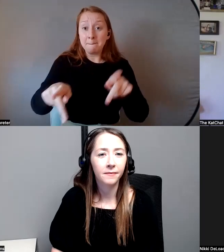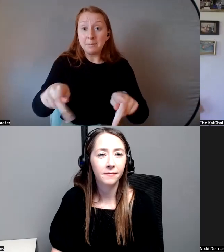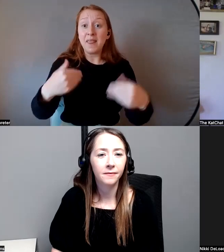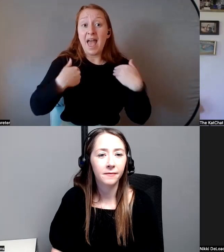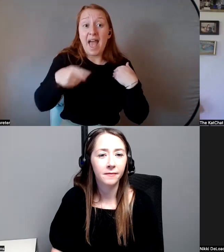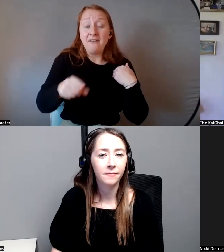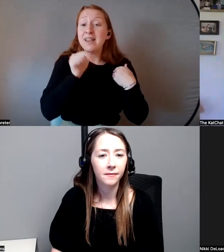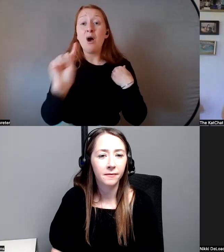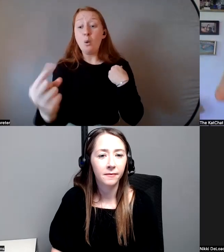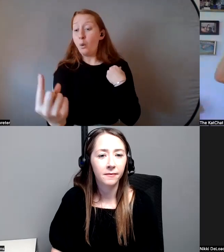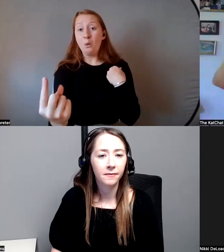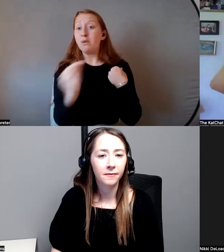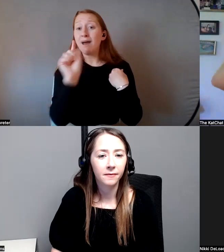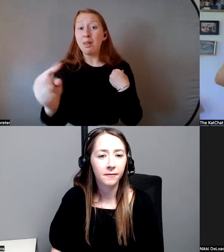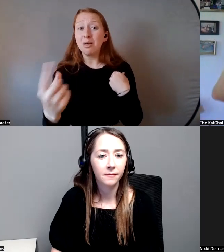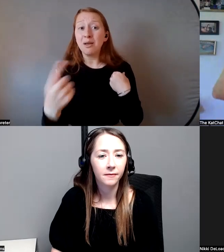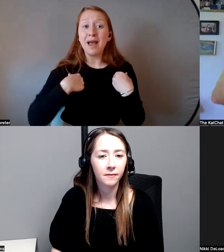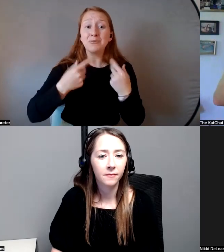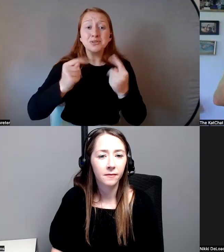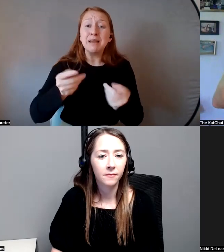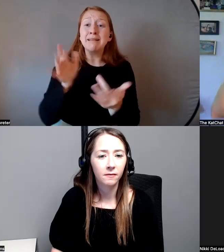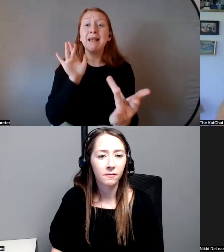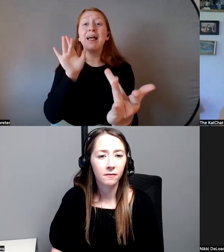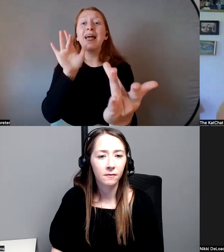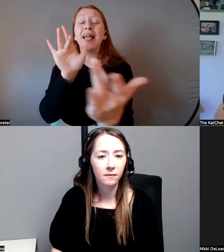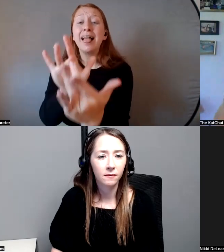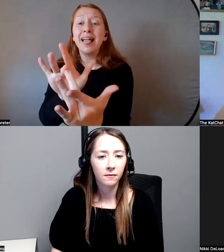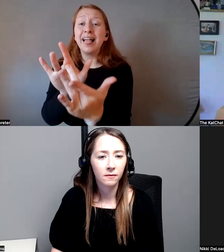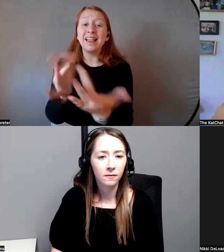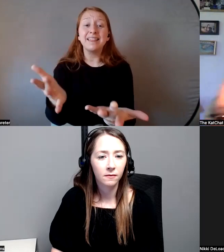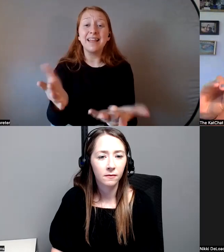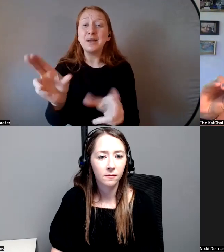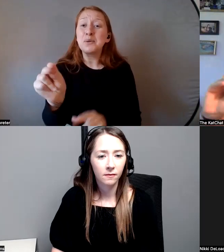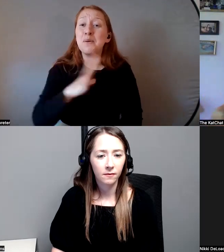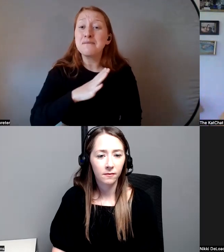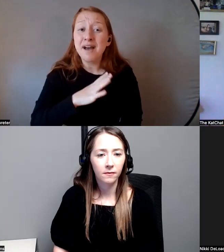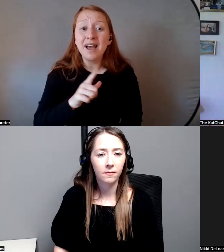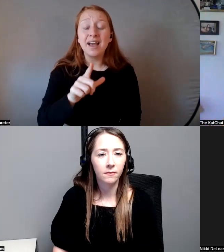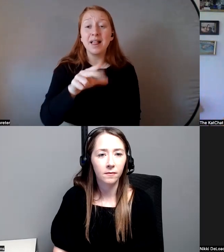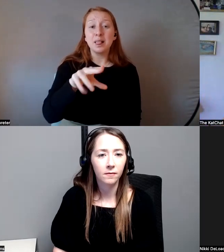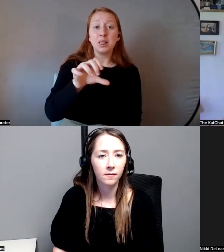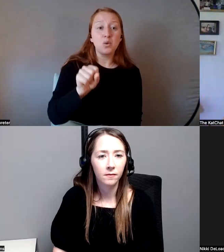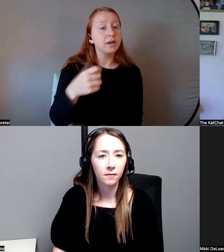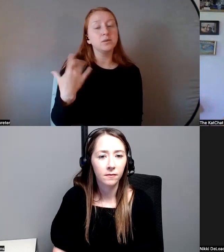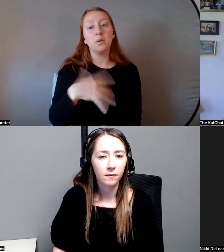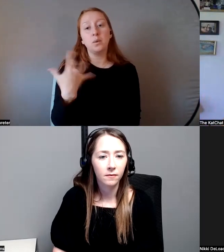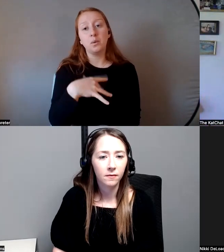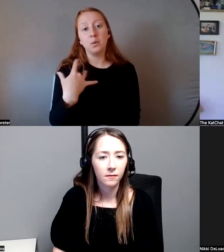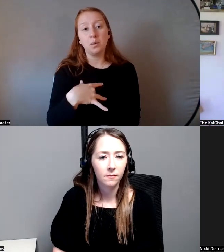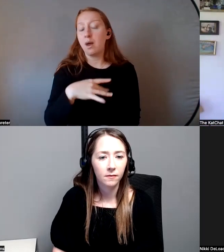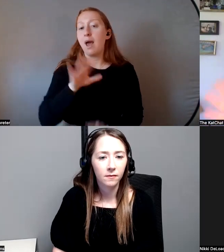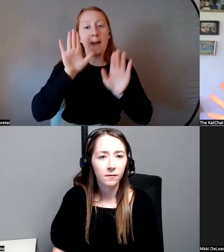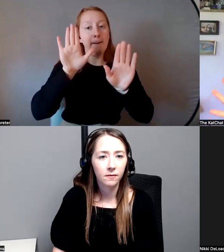just about you. I was trying to like reach out to the TV. Lucas handled it